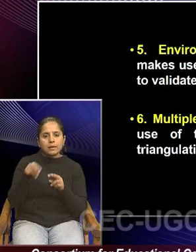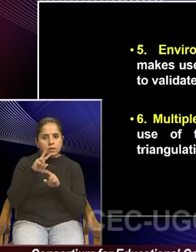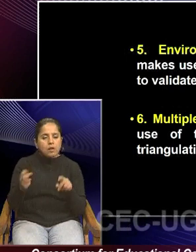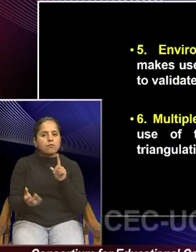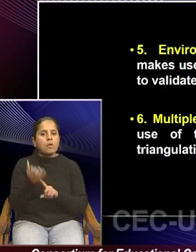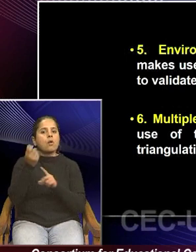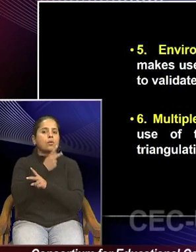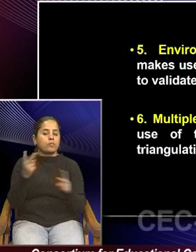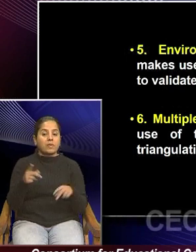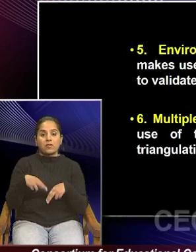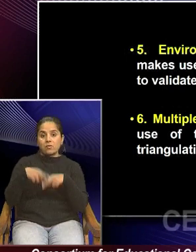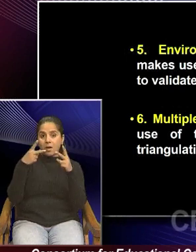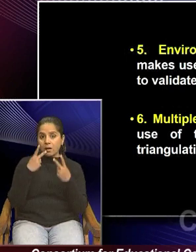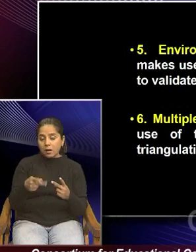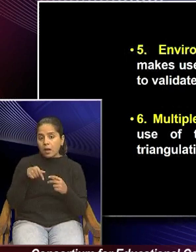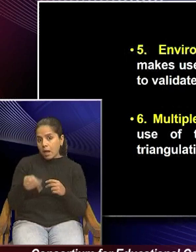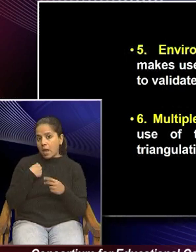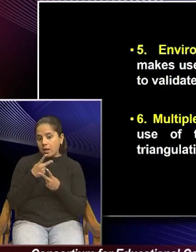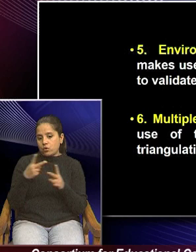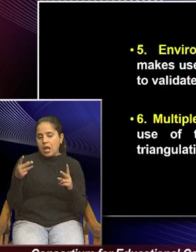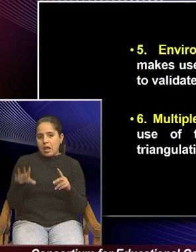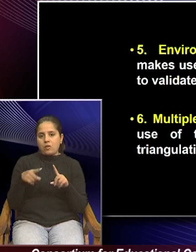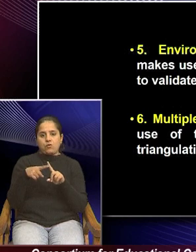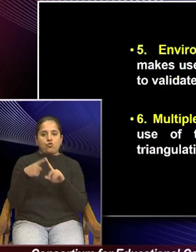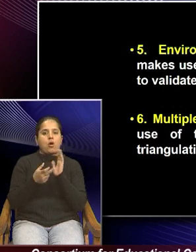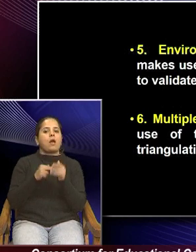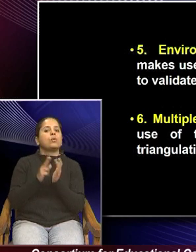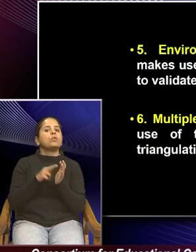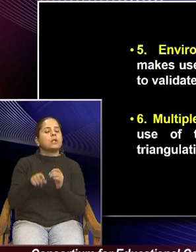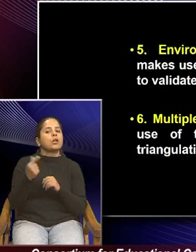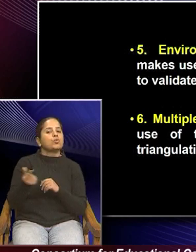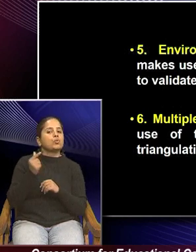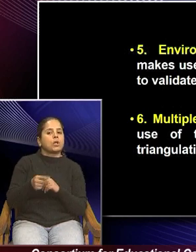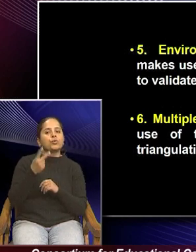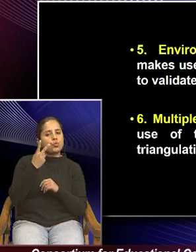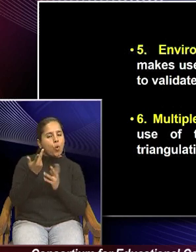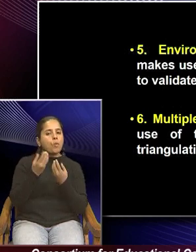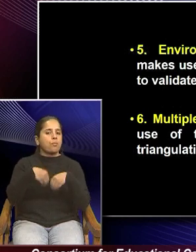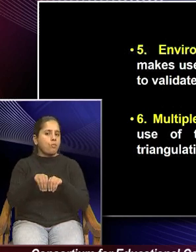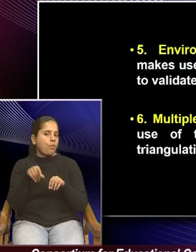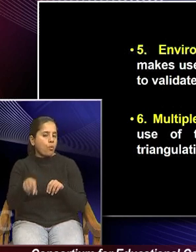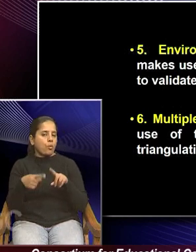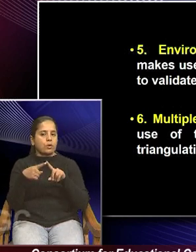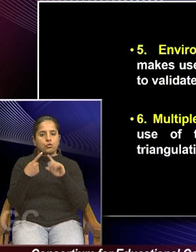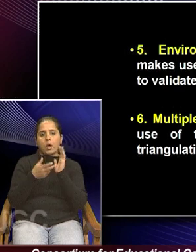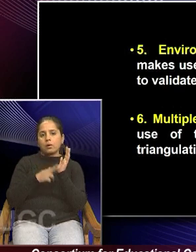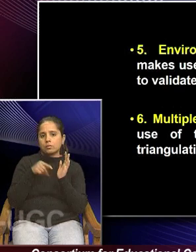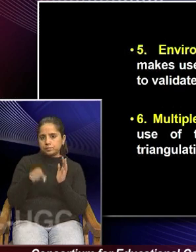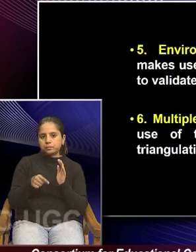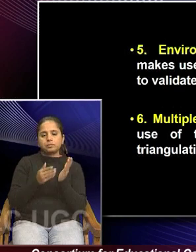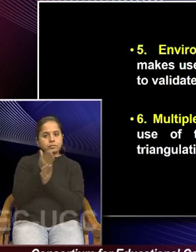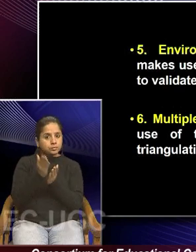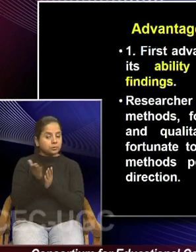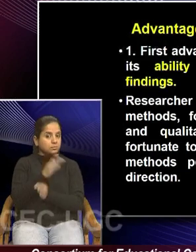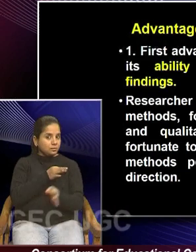findings. And finally, we have multiple triangulation, which makes use of 2 or more of the triangulation types